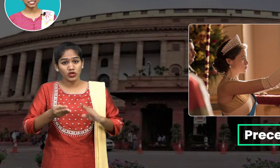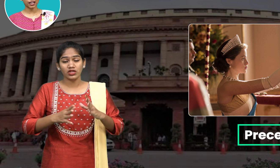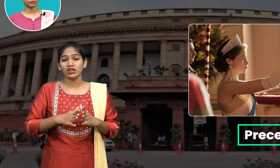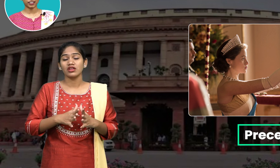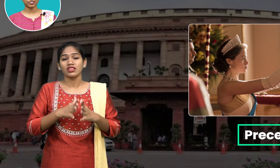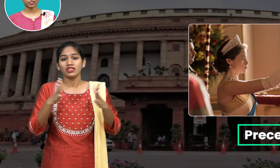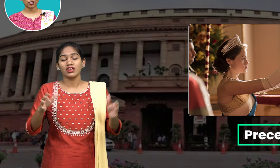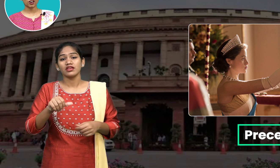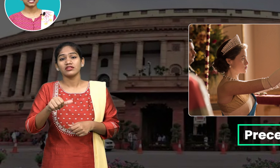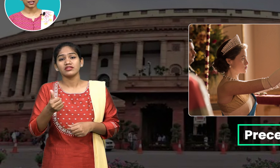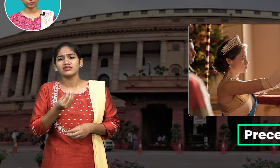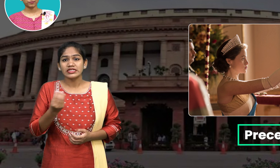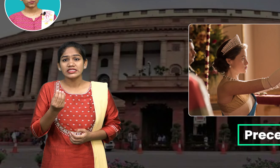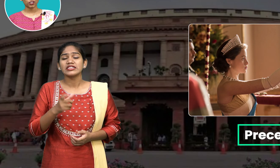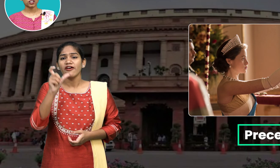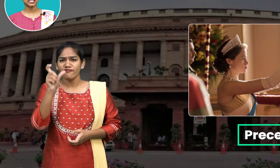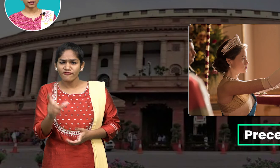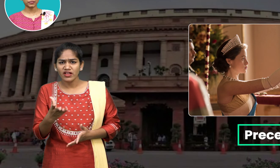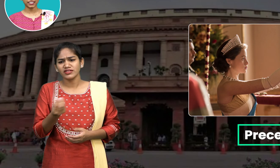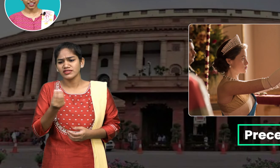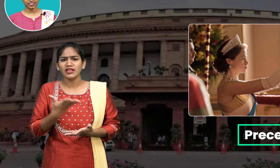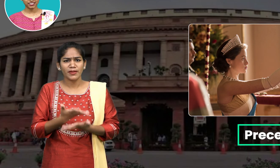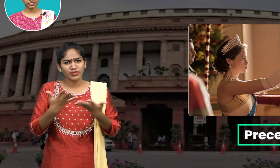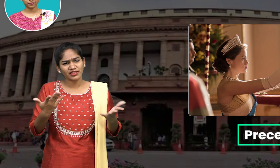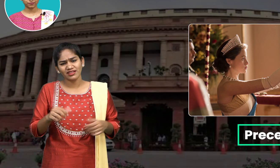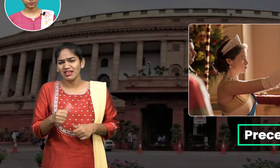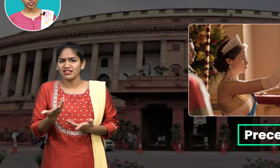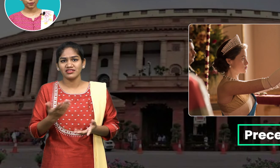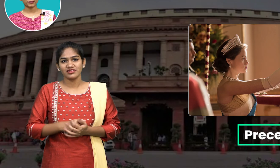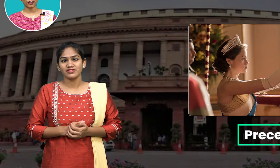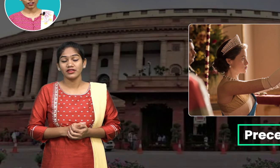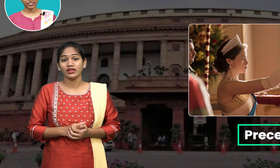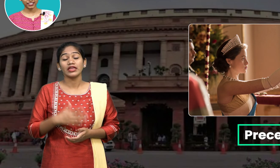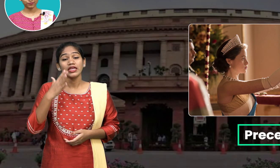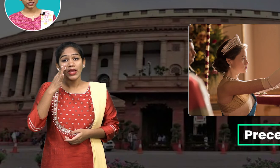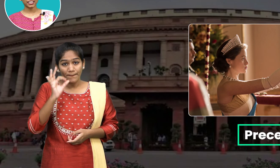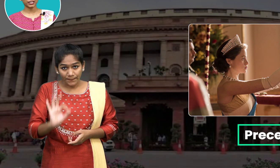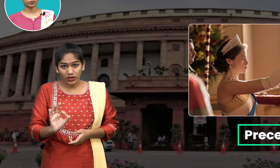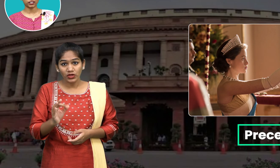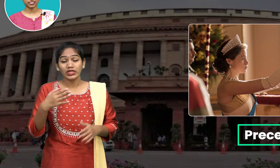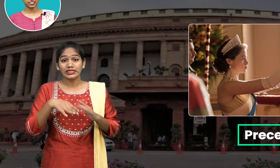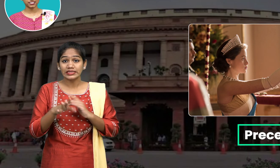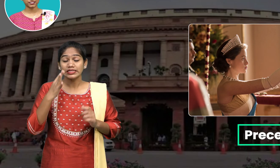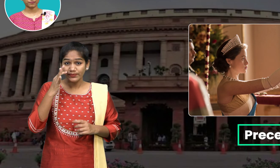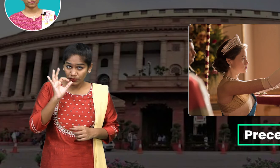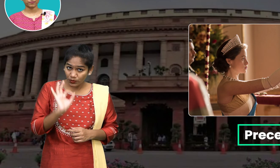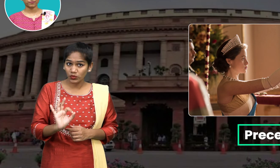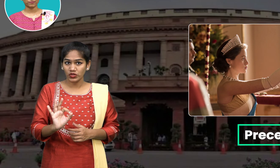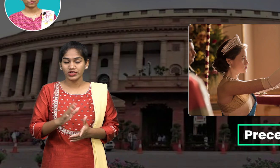than someone or something else, priority in